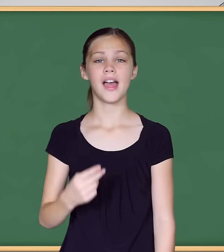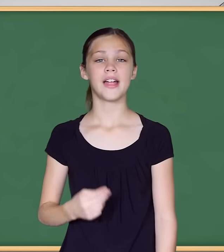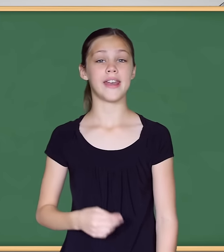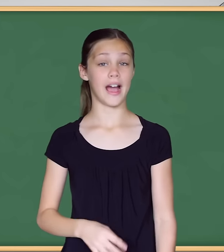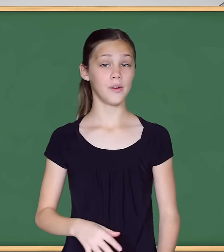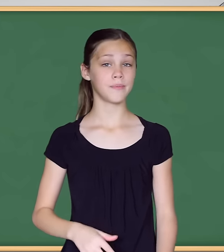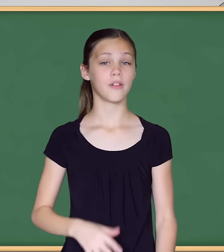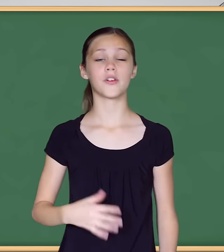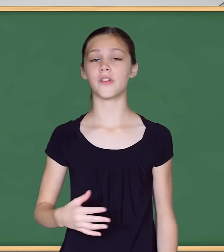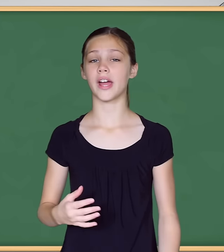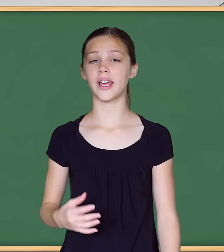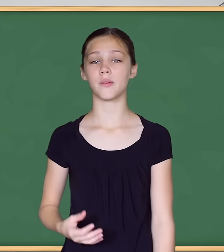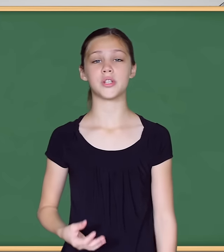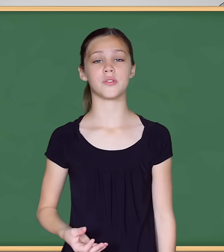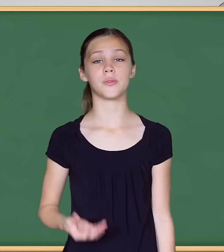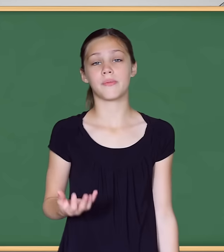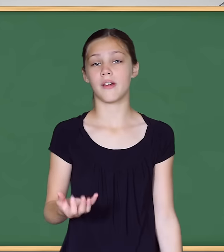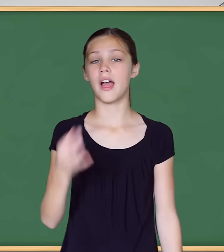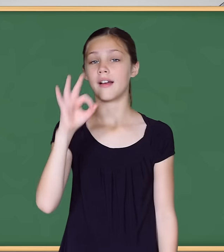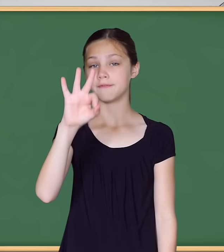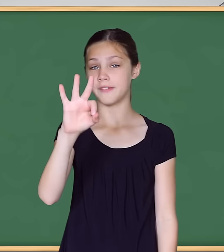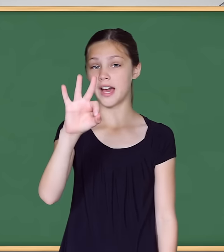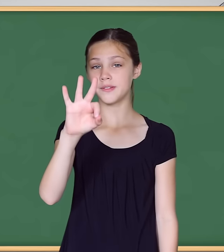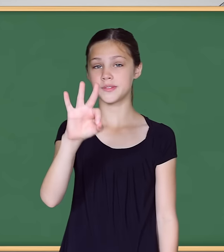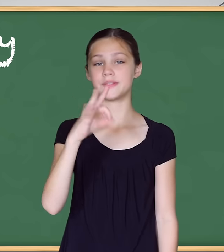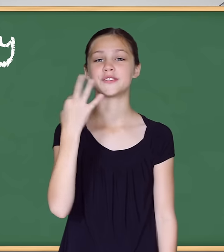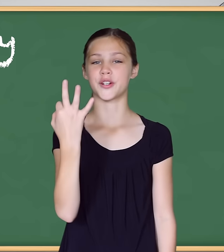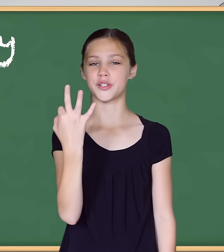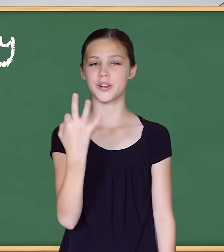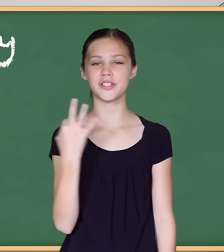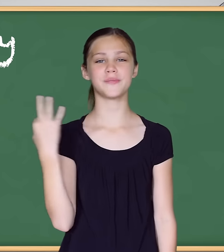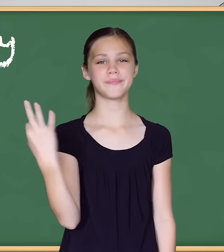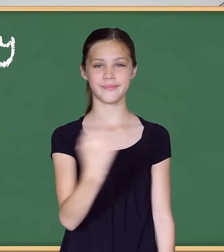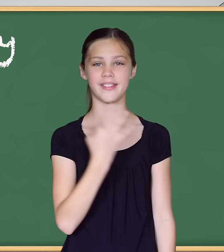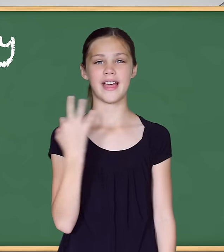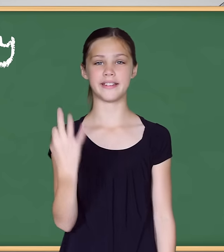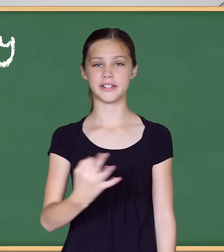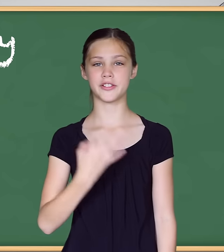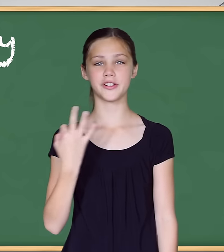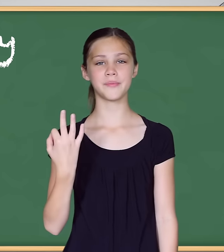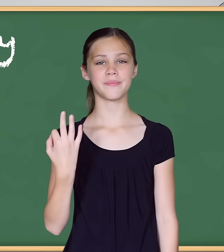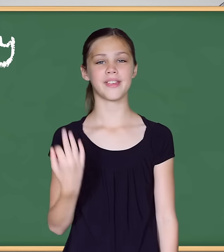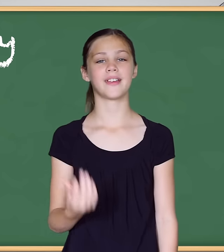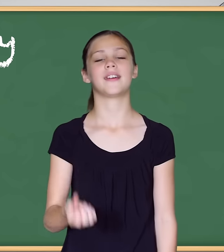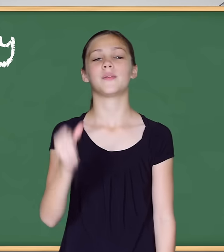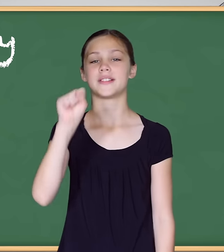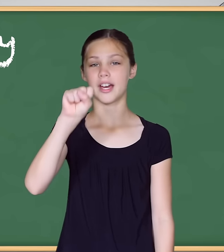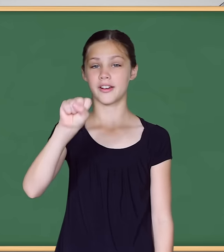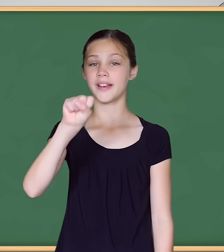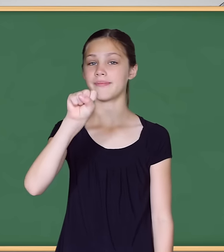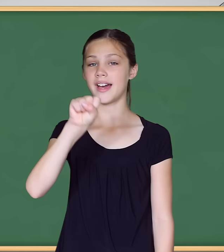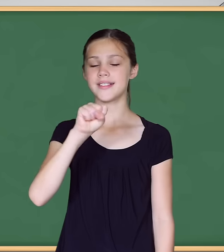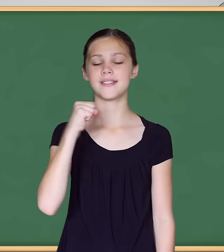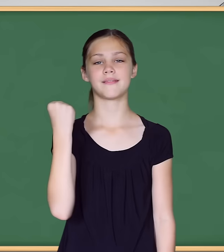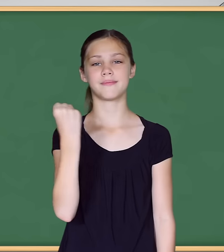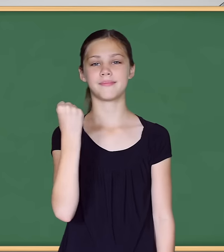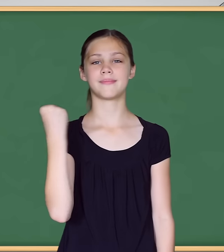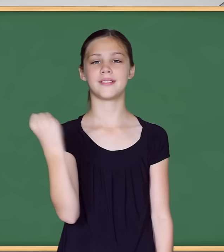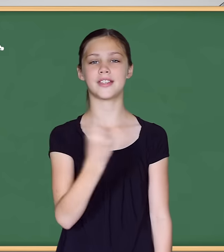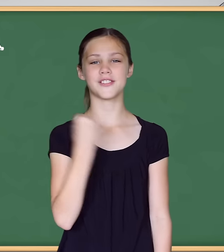Now for Friday we do F, turn it towards you and in a circle. Saturday S, in a